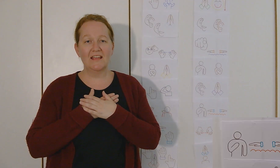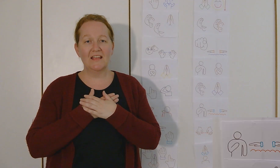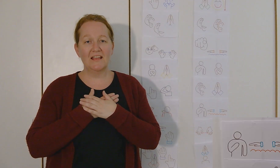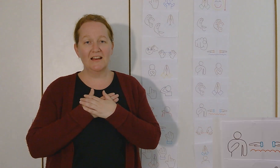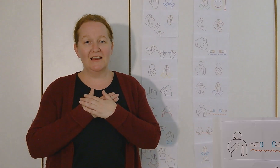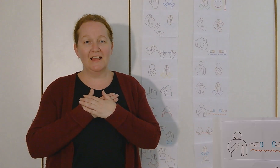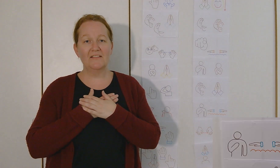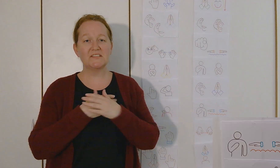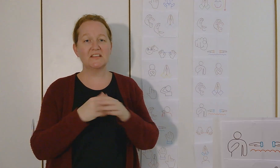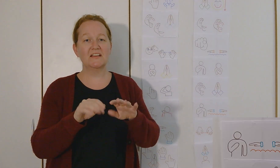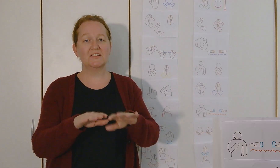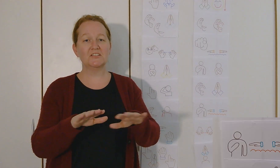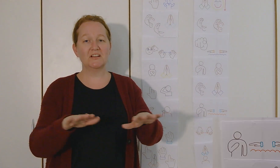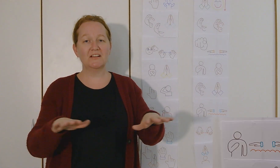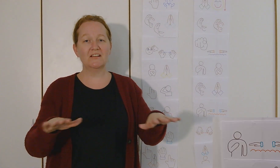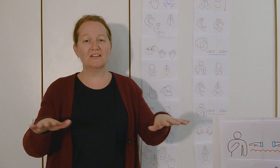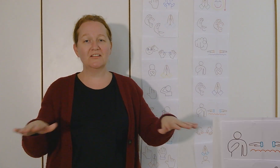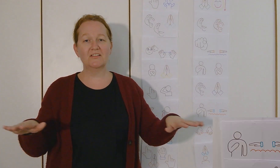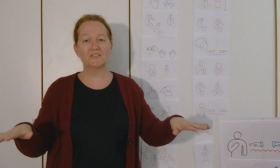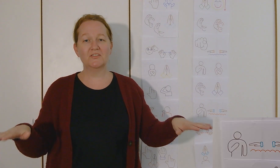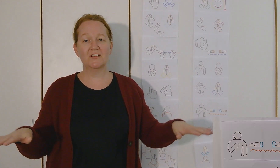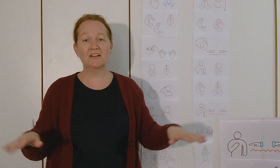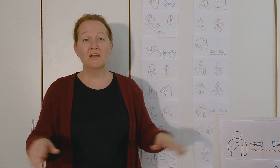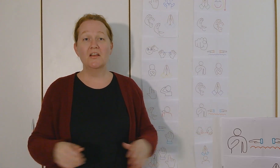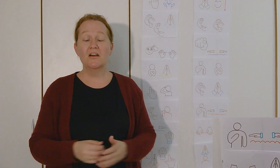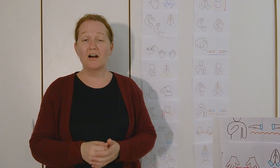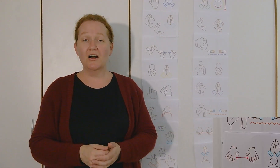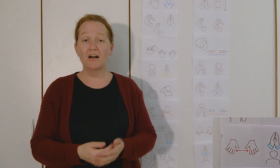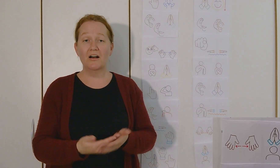He loves the children. Of